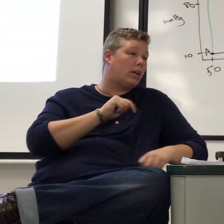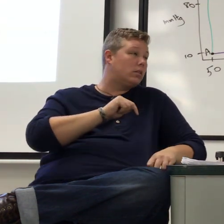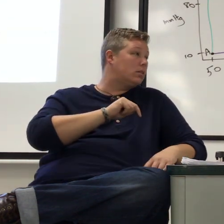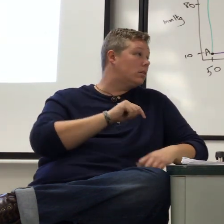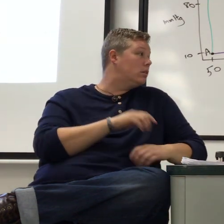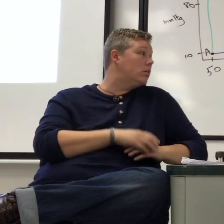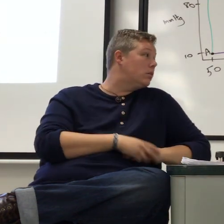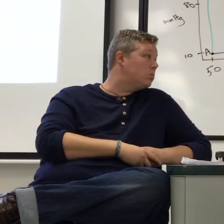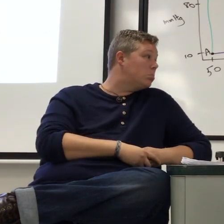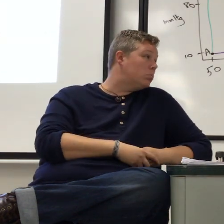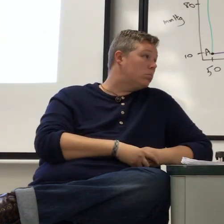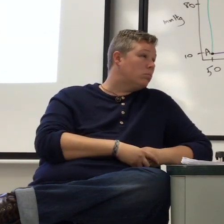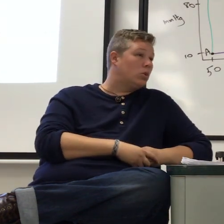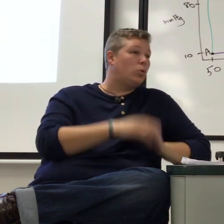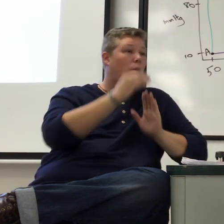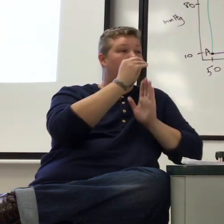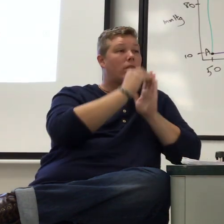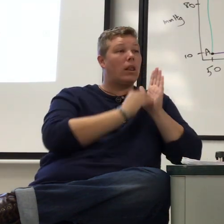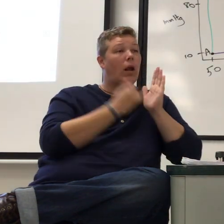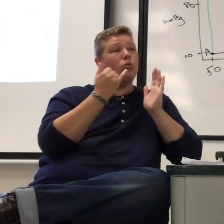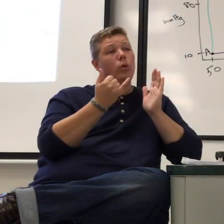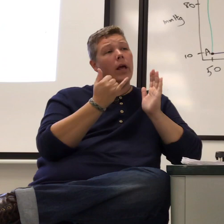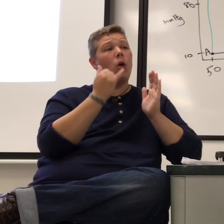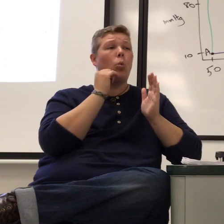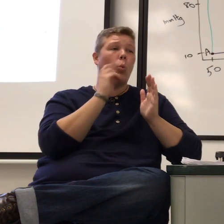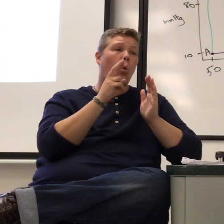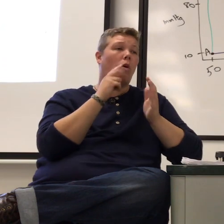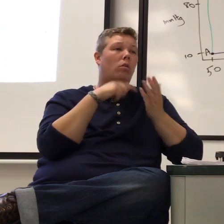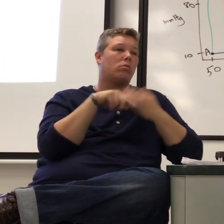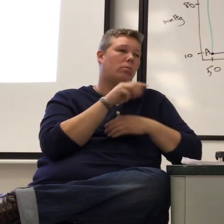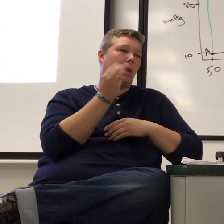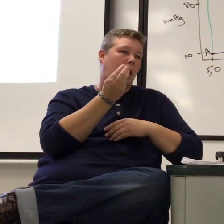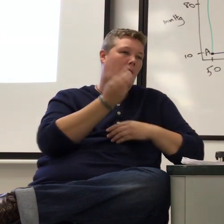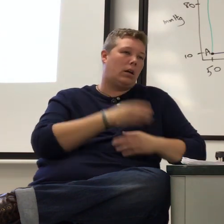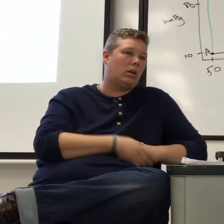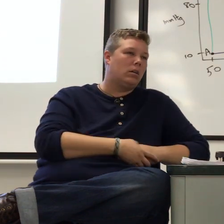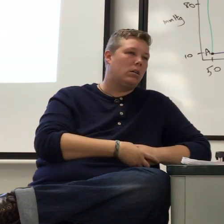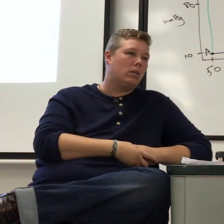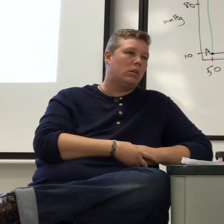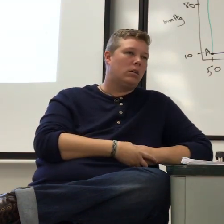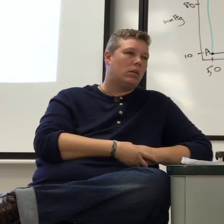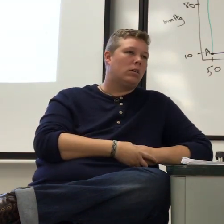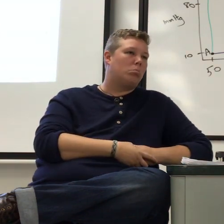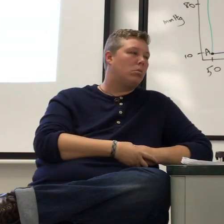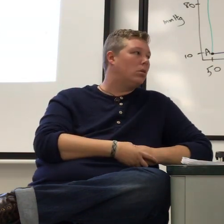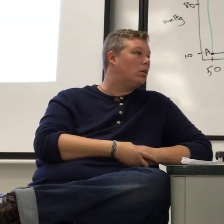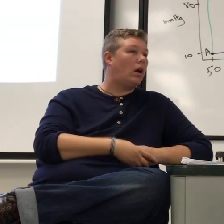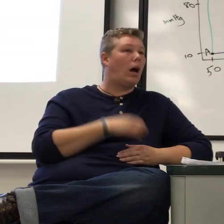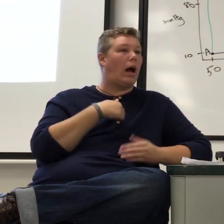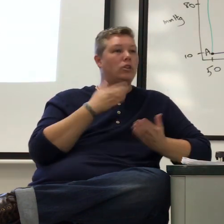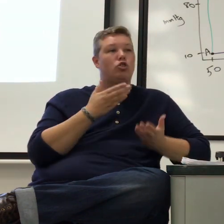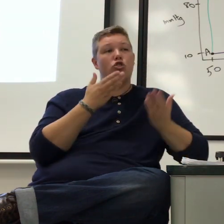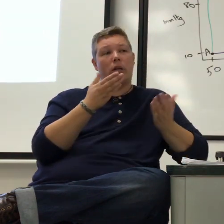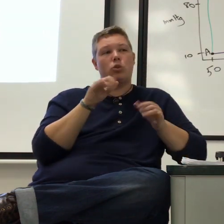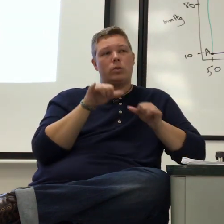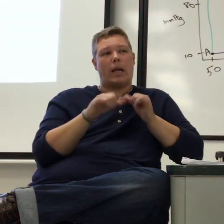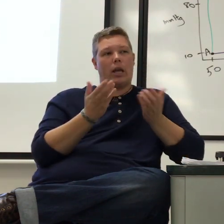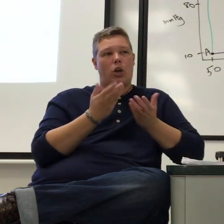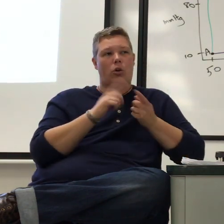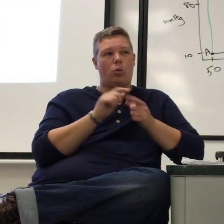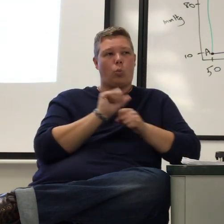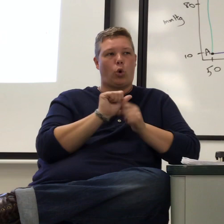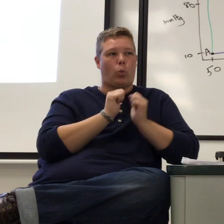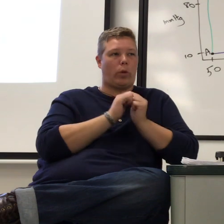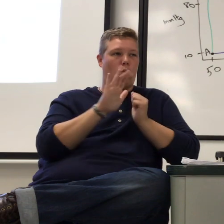You can do it today, or you could turn it in by Monday. Okay. I suggest you stay here and do it with your